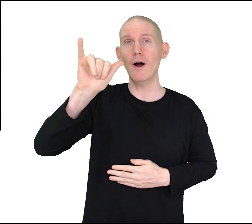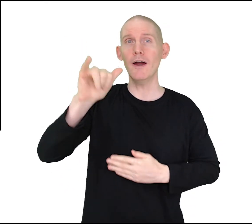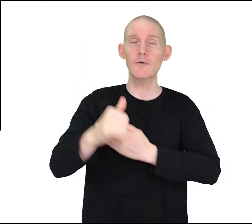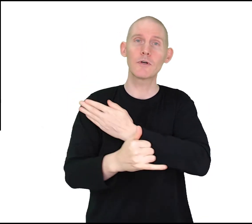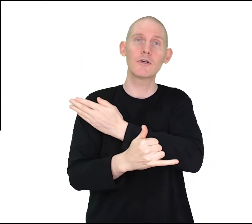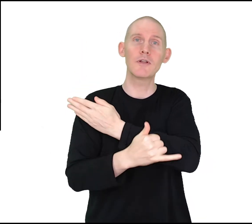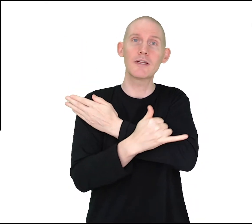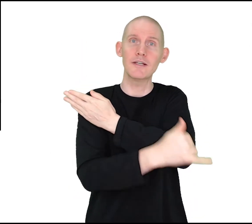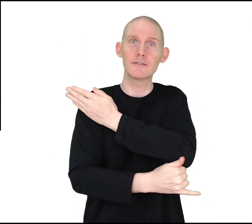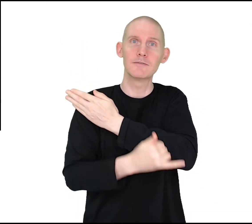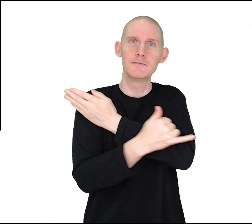and we're going to go like this.